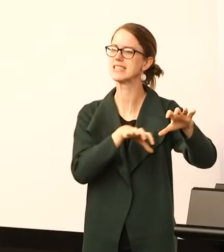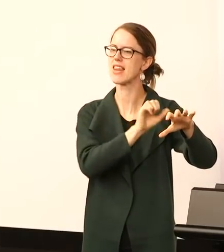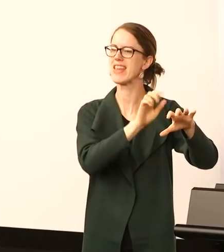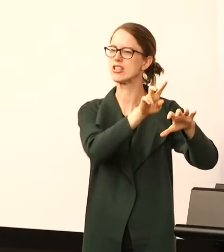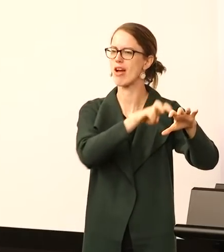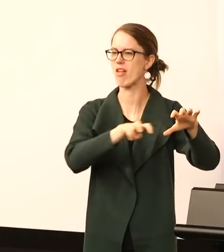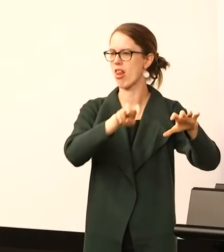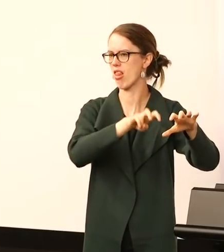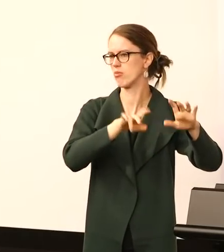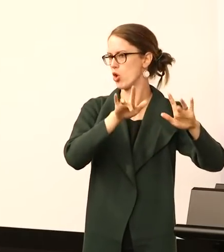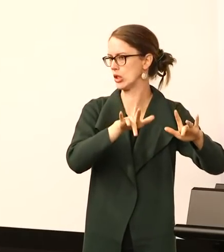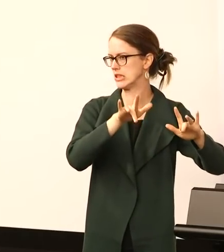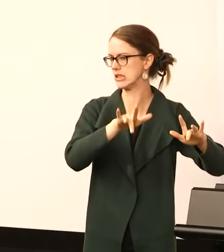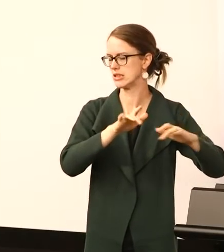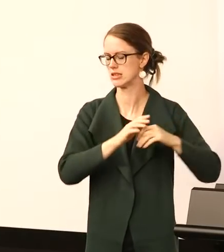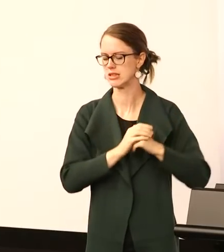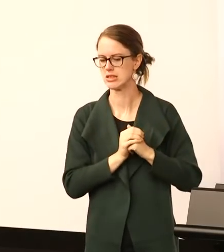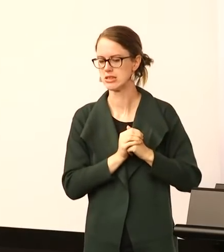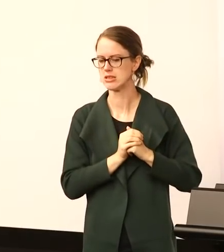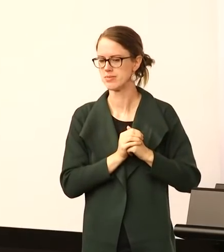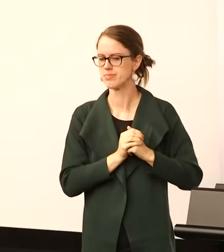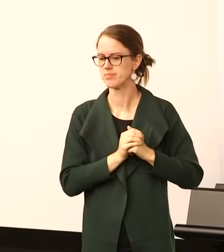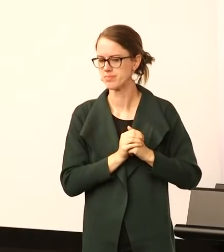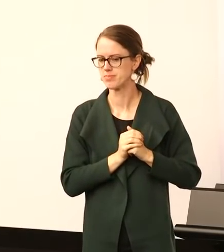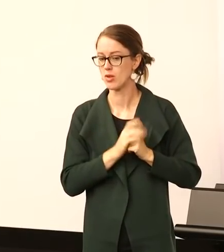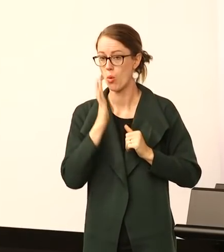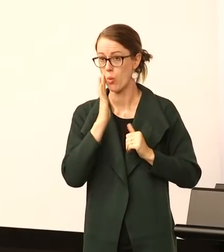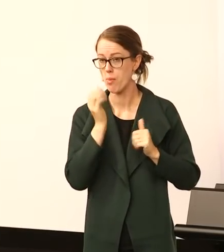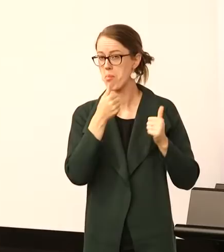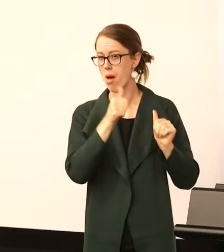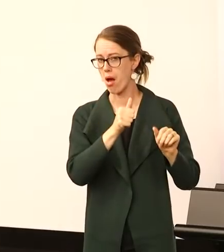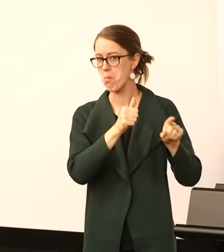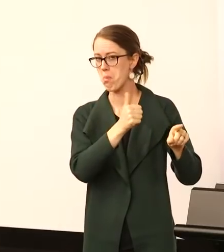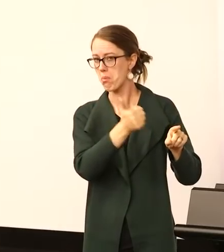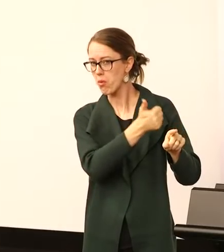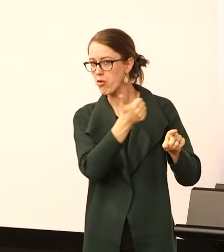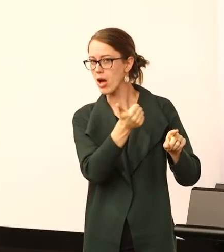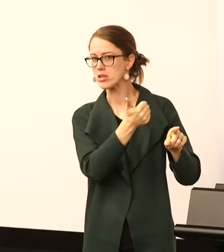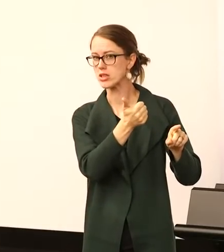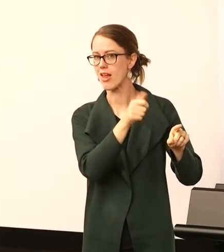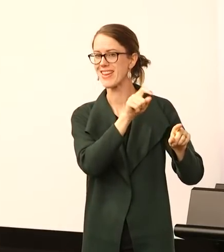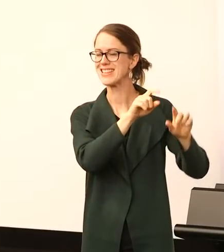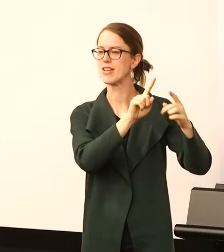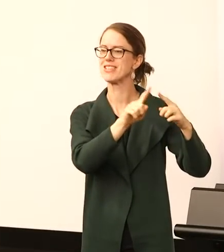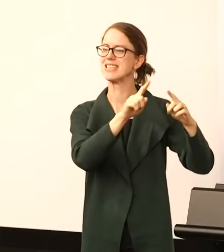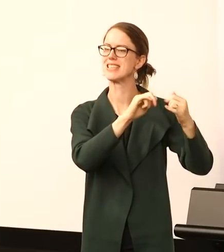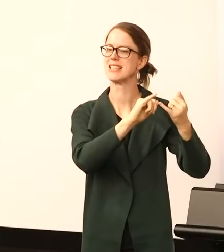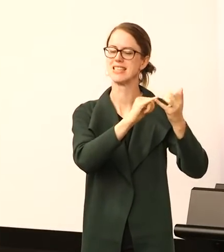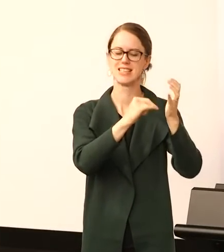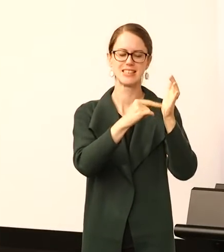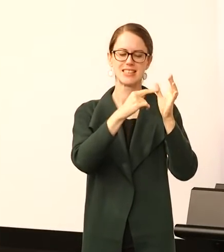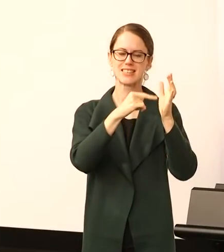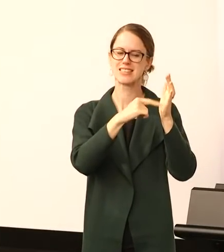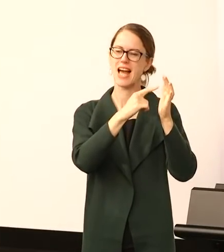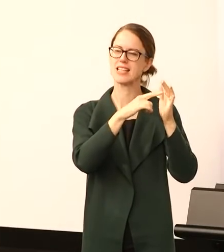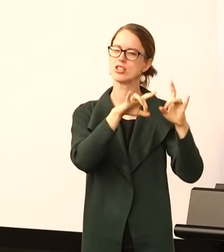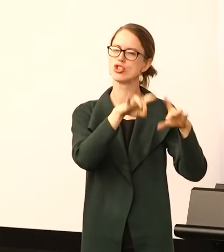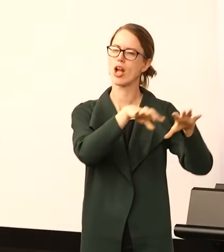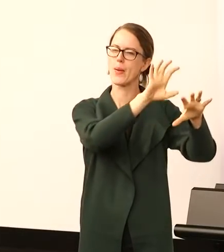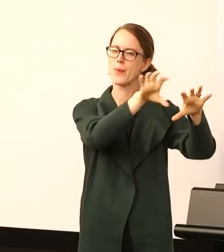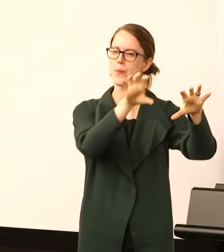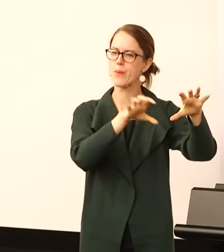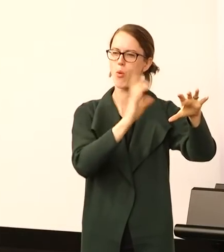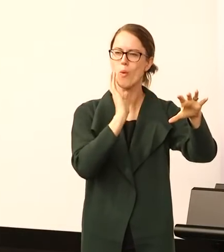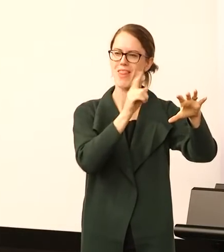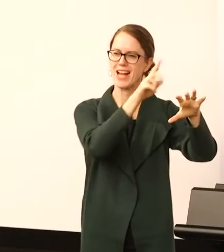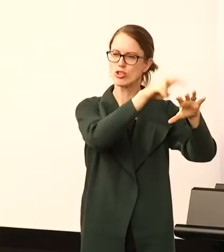well, I would imagine. So I think we will see once there is a degree of comfort with travel between states in Australia, then it